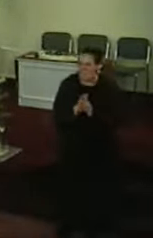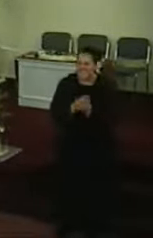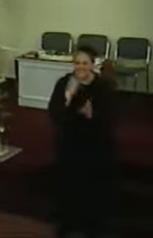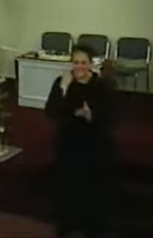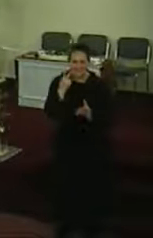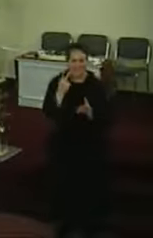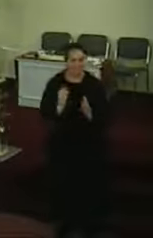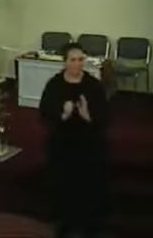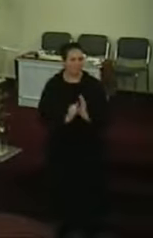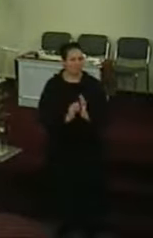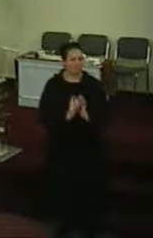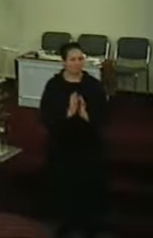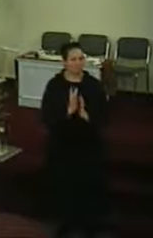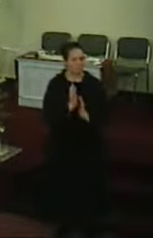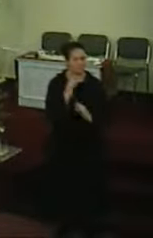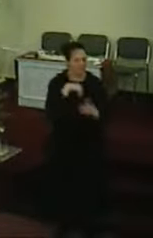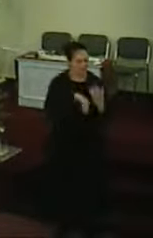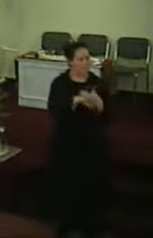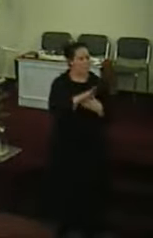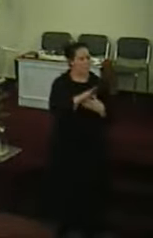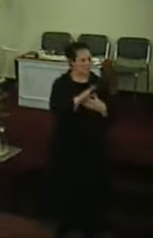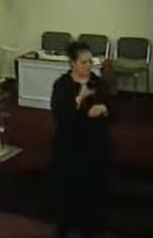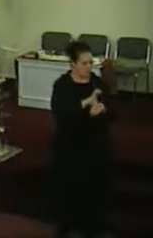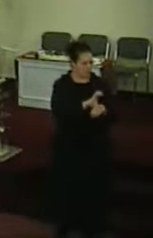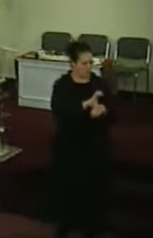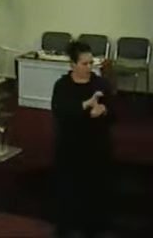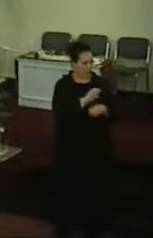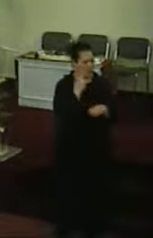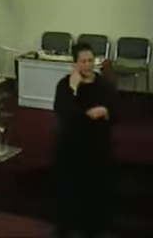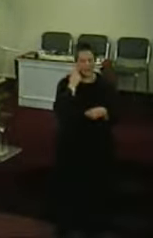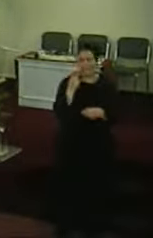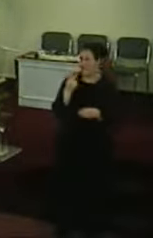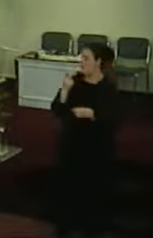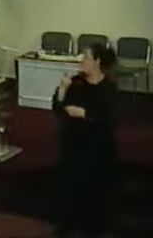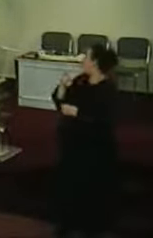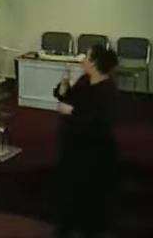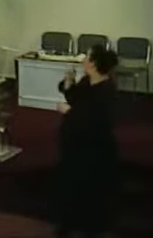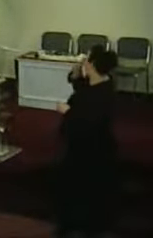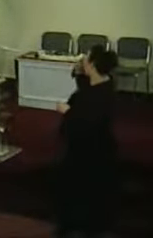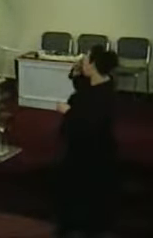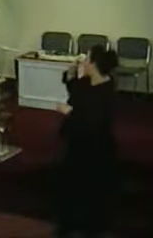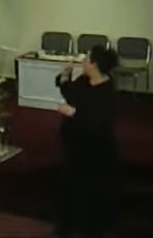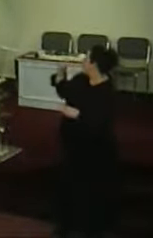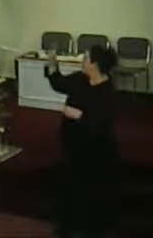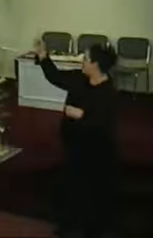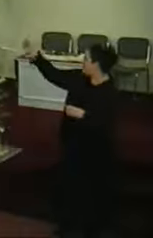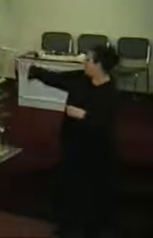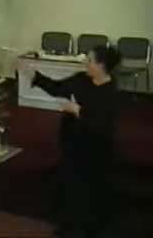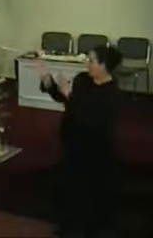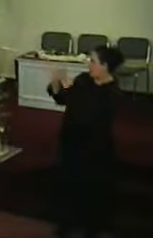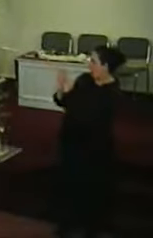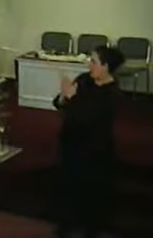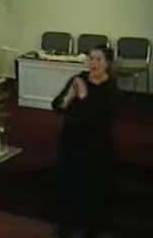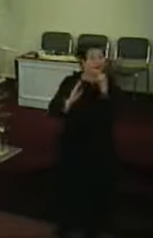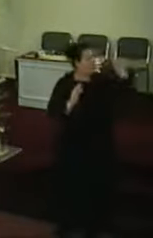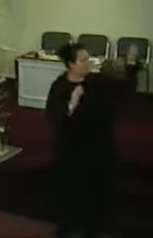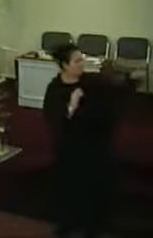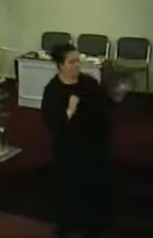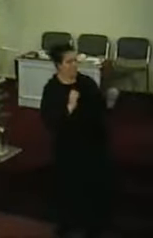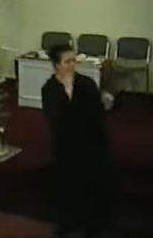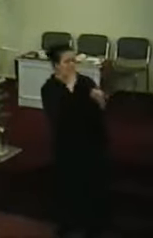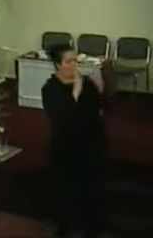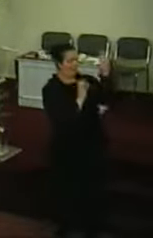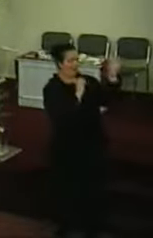growth in this church. And I see you've got prayer and praise on the walls here, and it's like, you know, obviously you all know what it's all about.